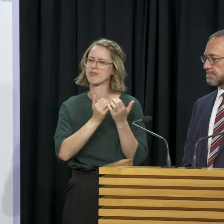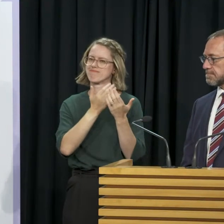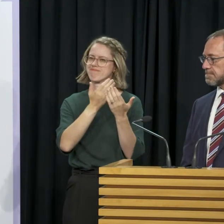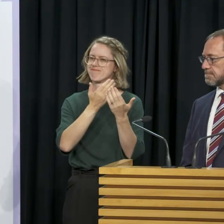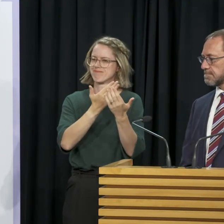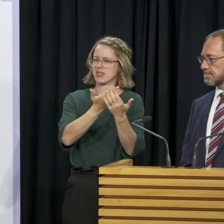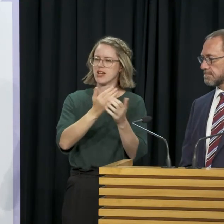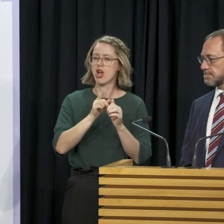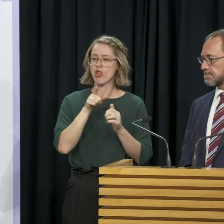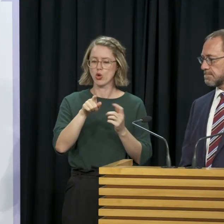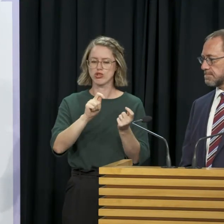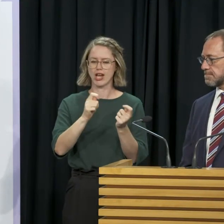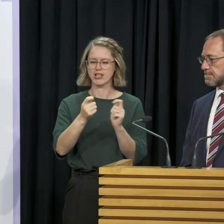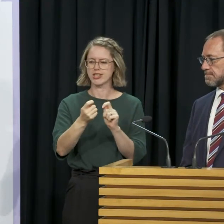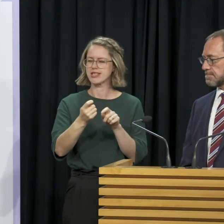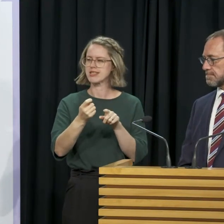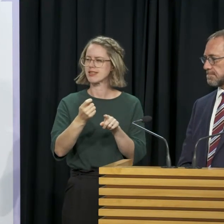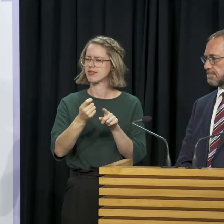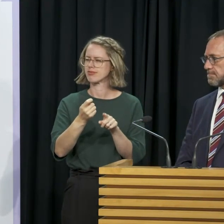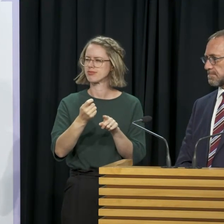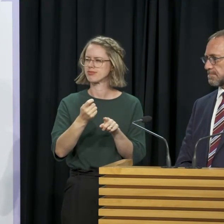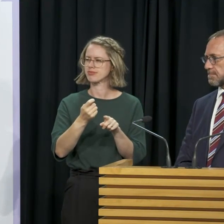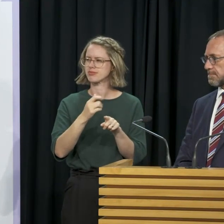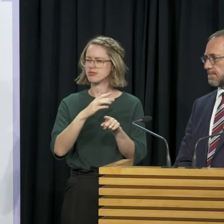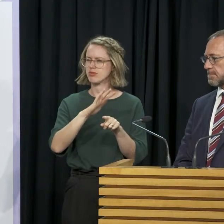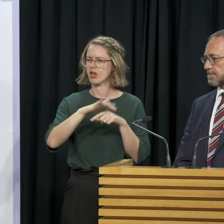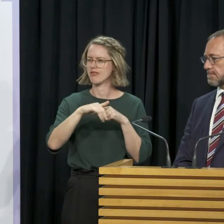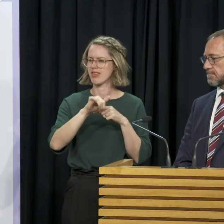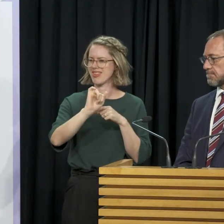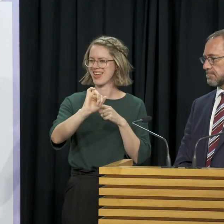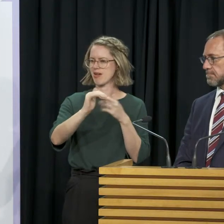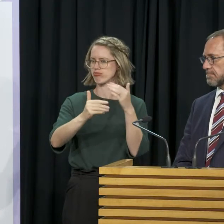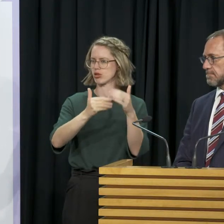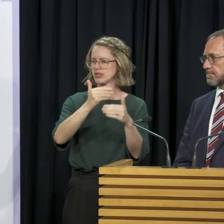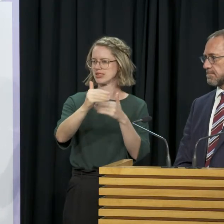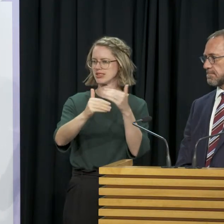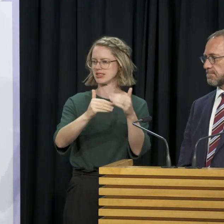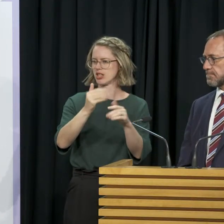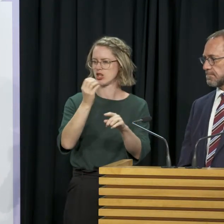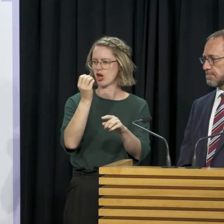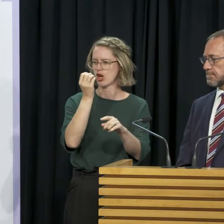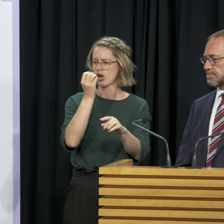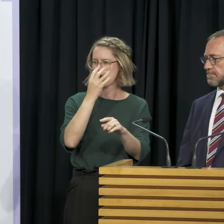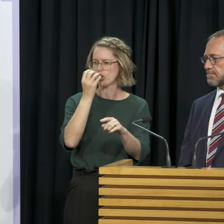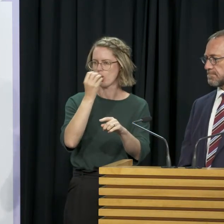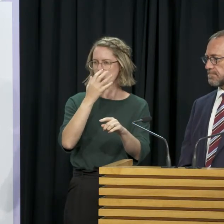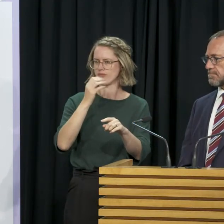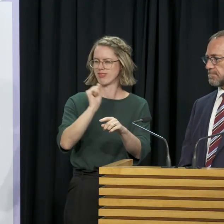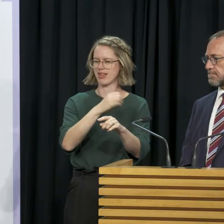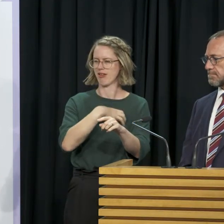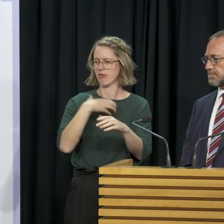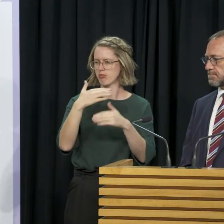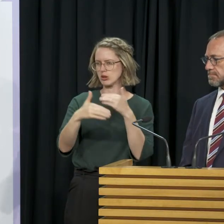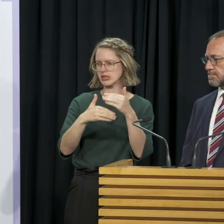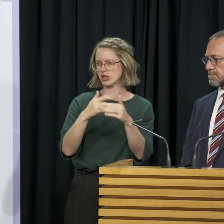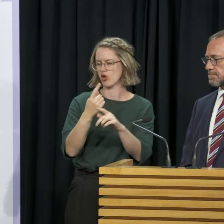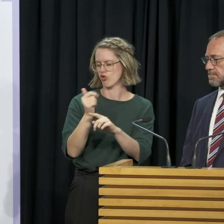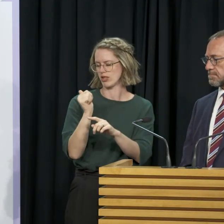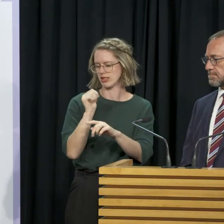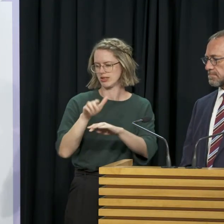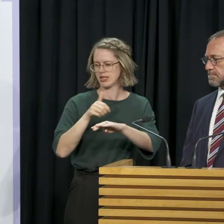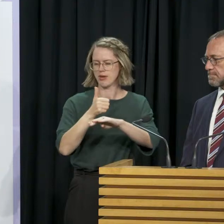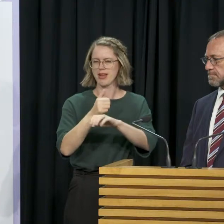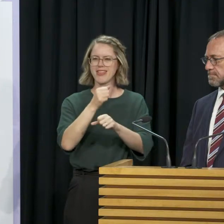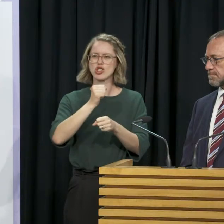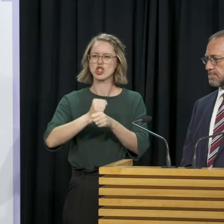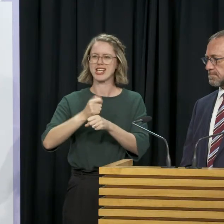that will be material around their processes in Hong Kong had only recently come into place. The G7